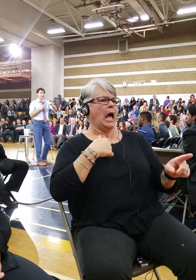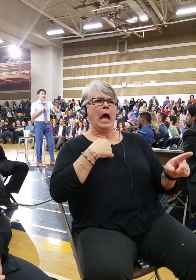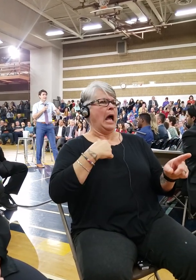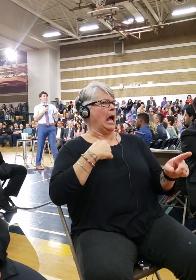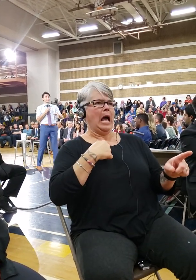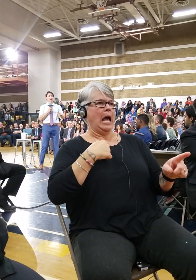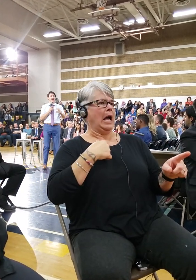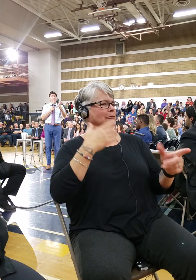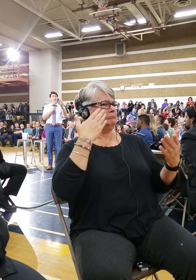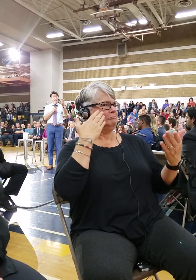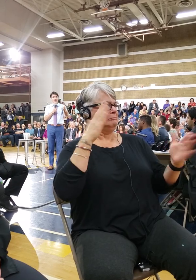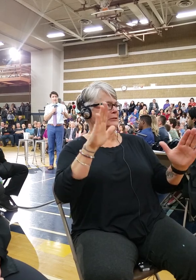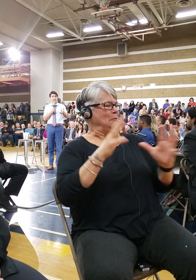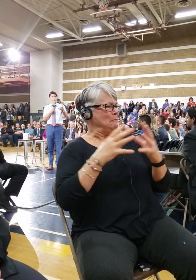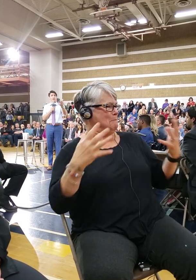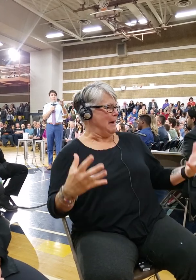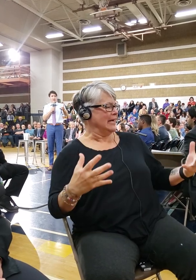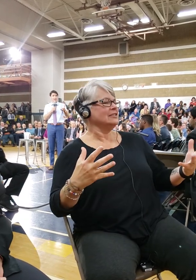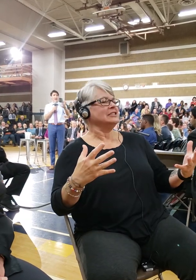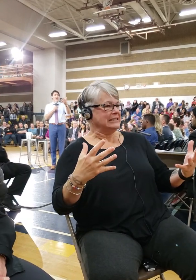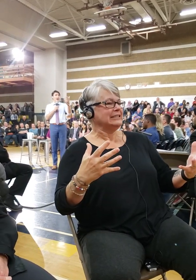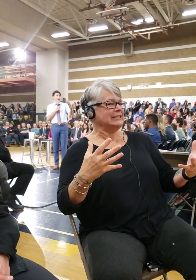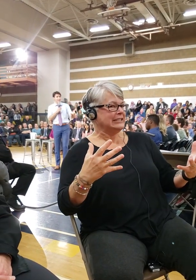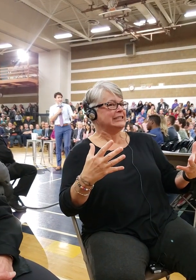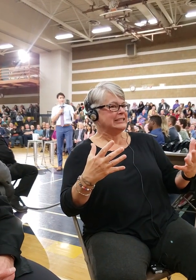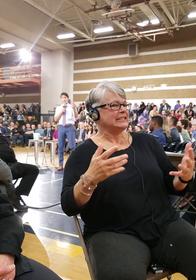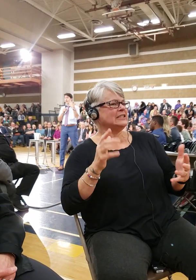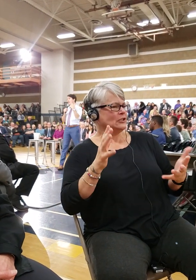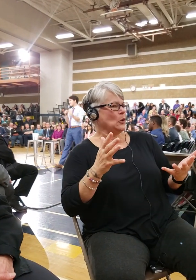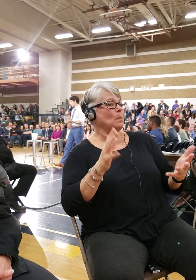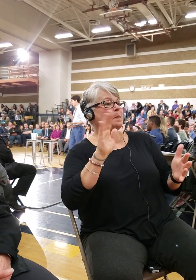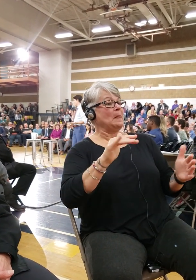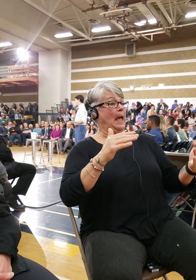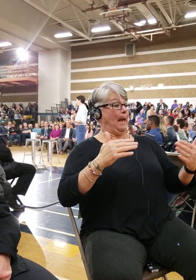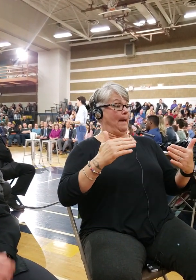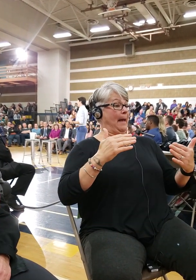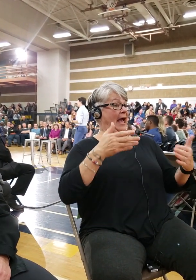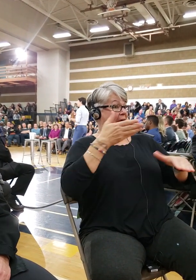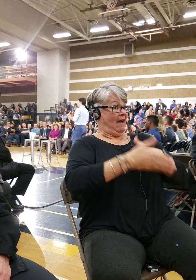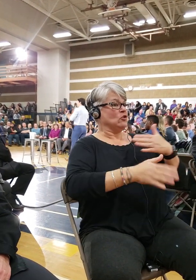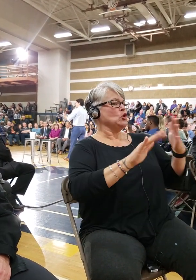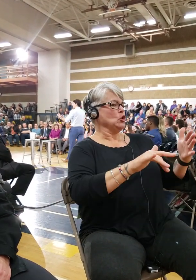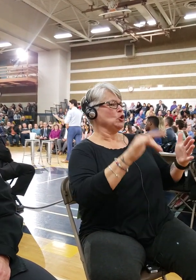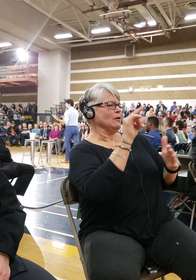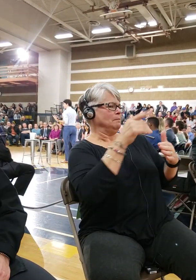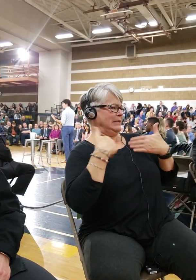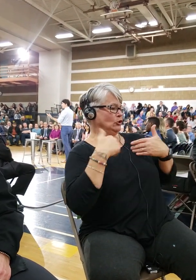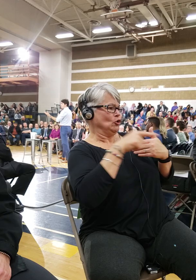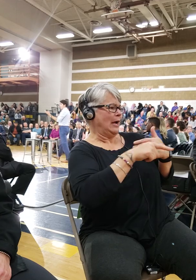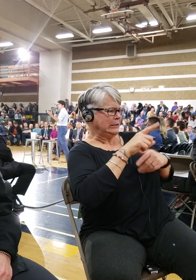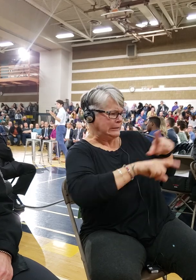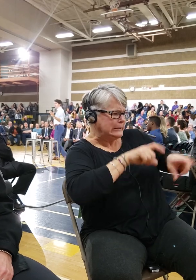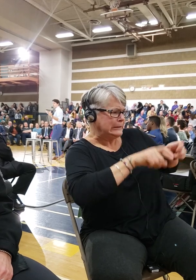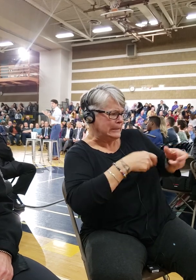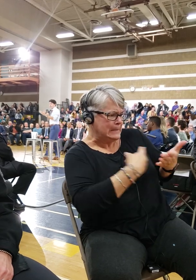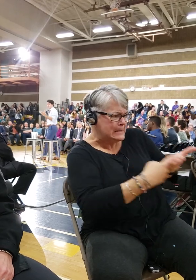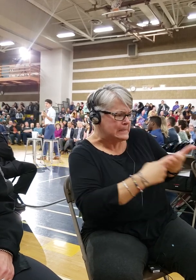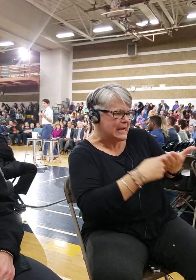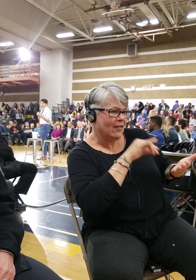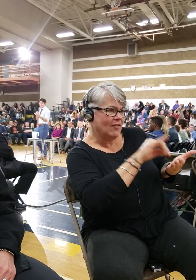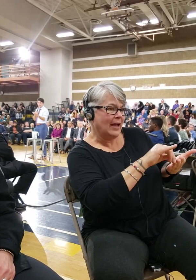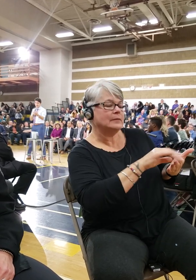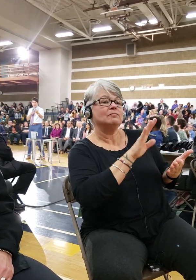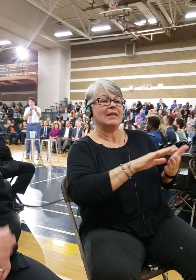exactly have much information on. I had many conversations with the minister subsequently to that. It was an issue that is brought forward